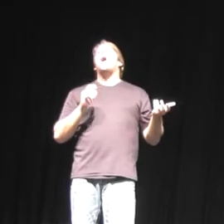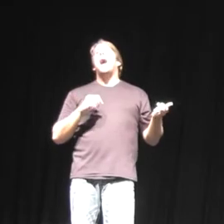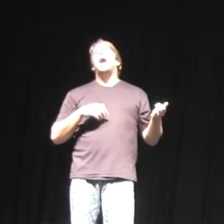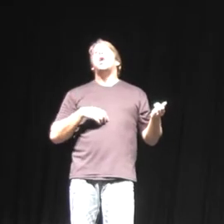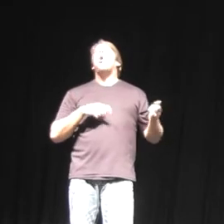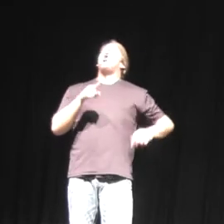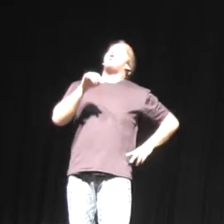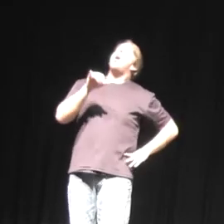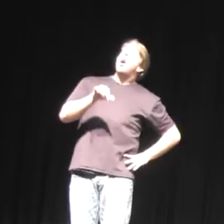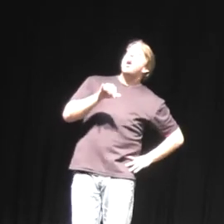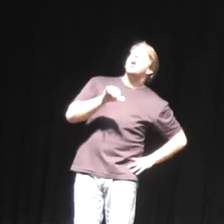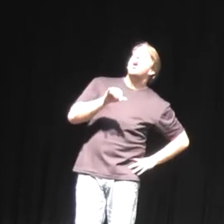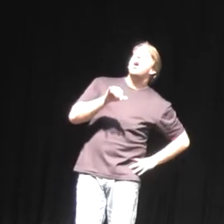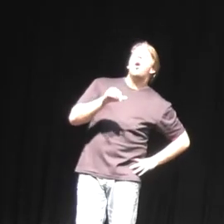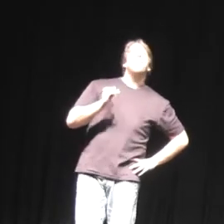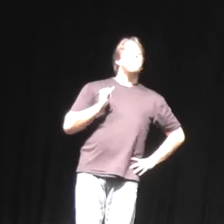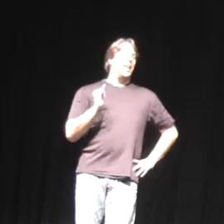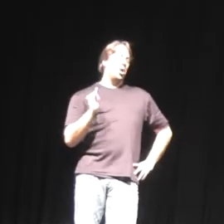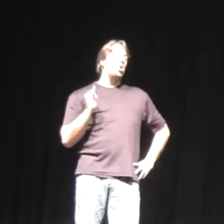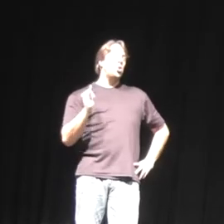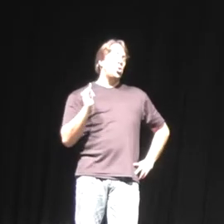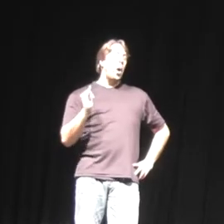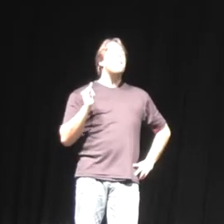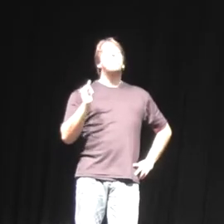wow, me too,